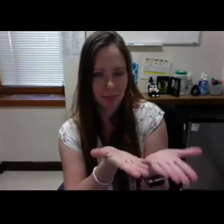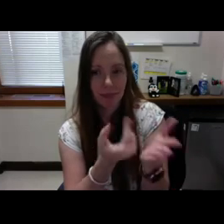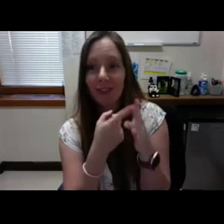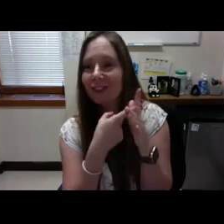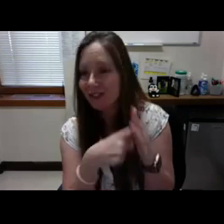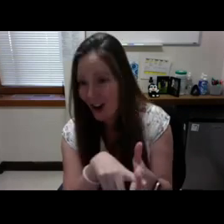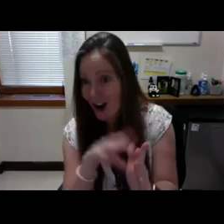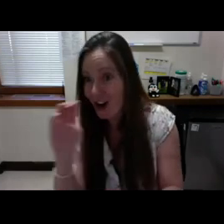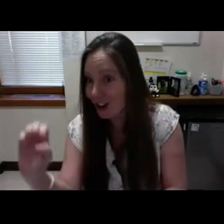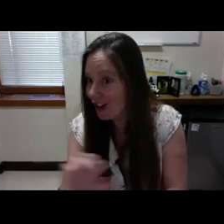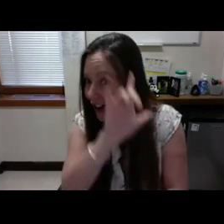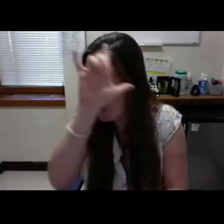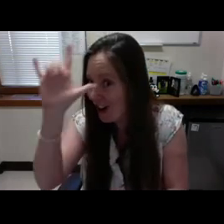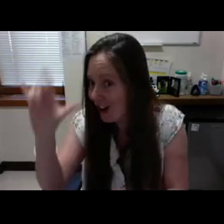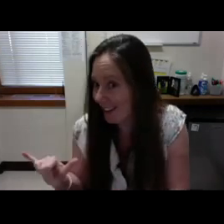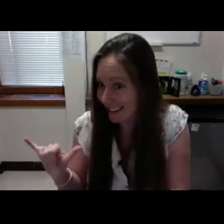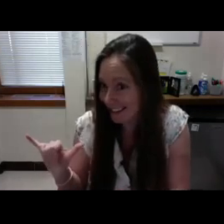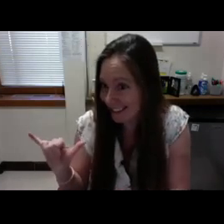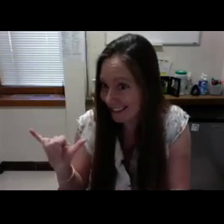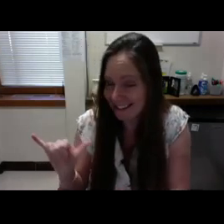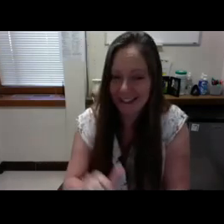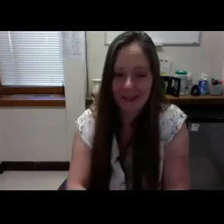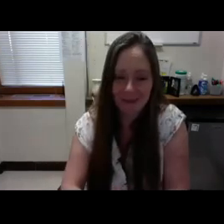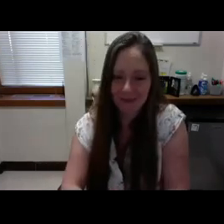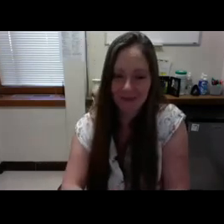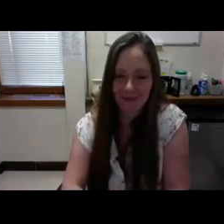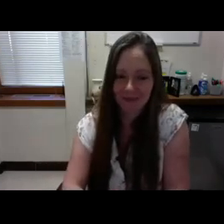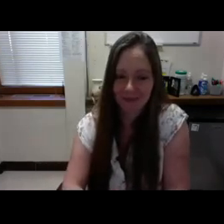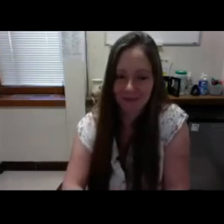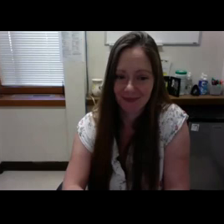is start early.